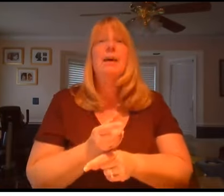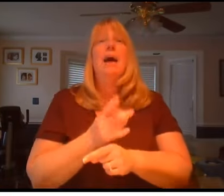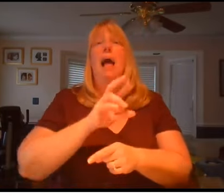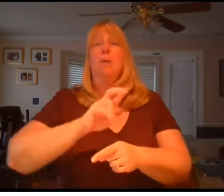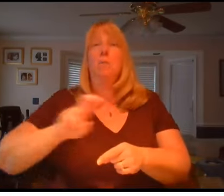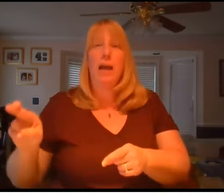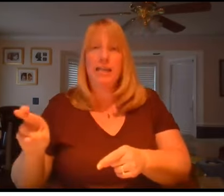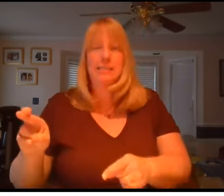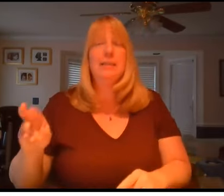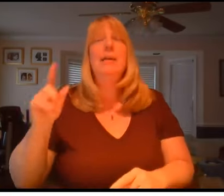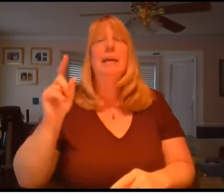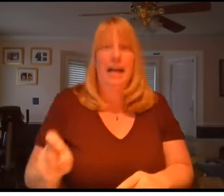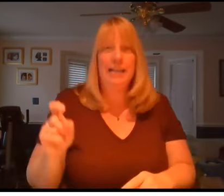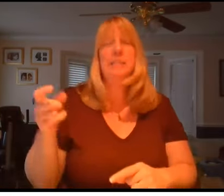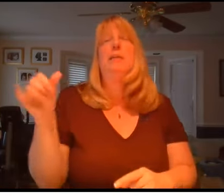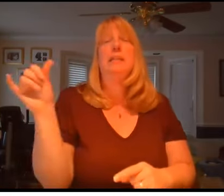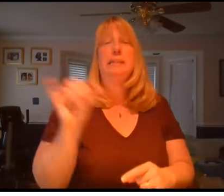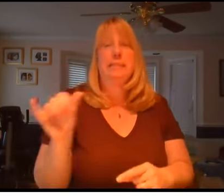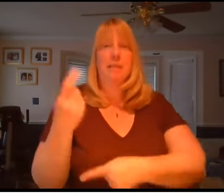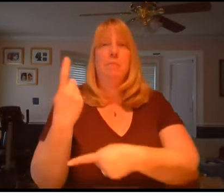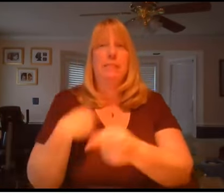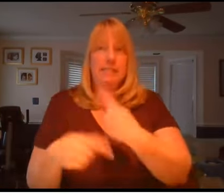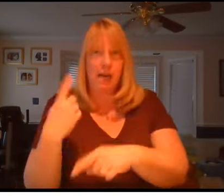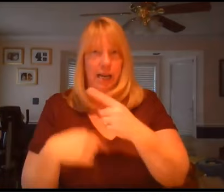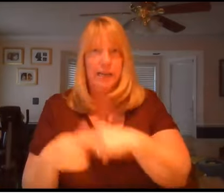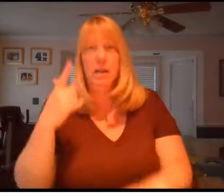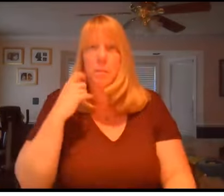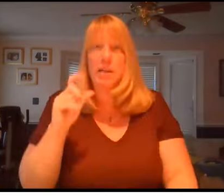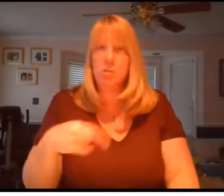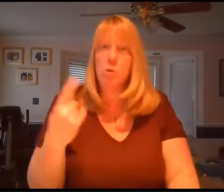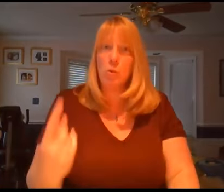right as in correct and right as in opposite of left